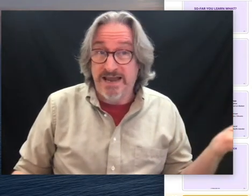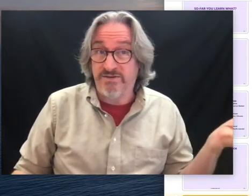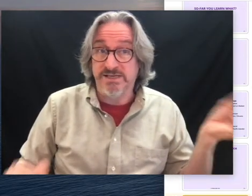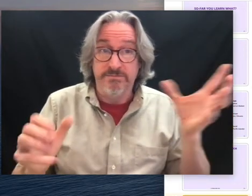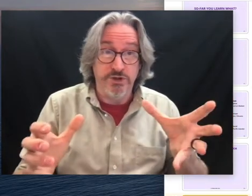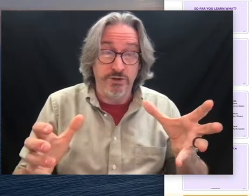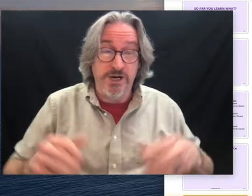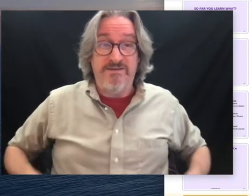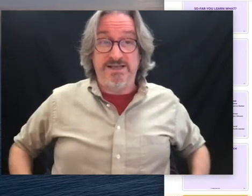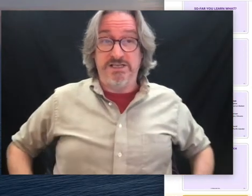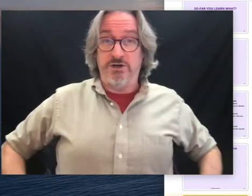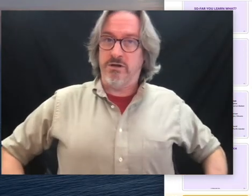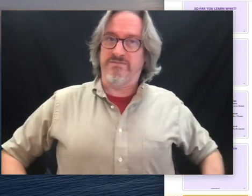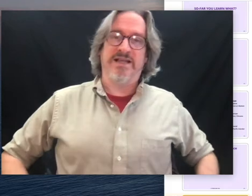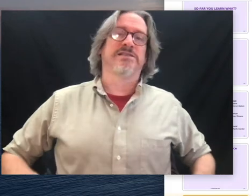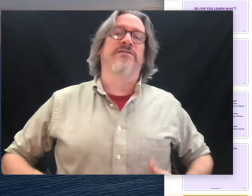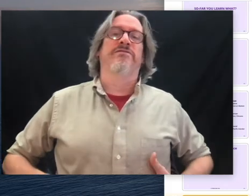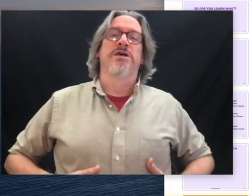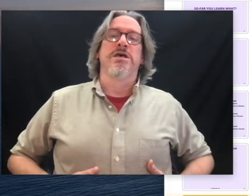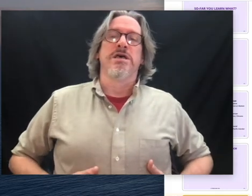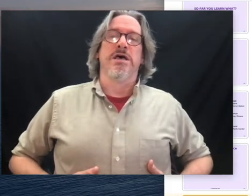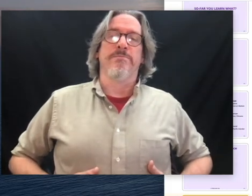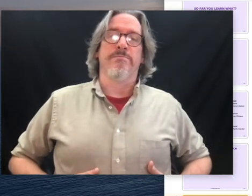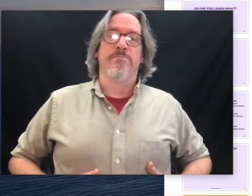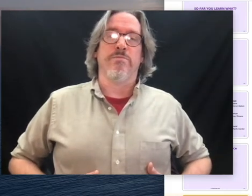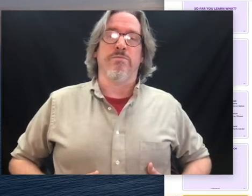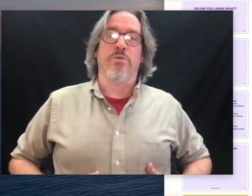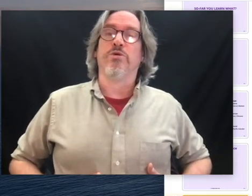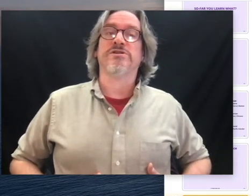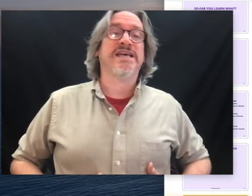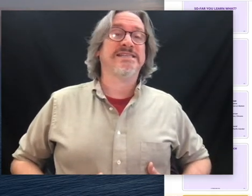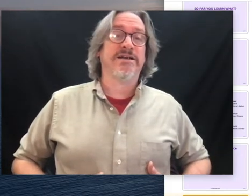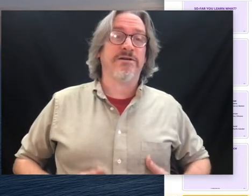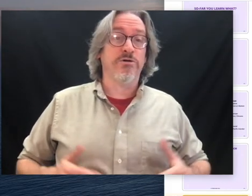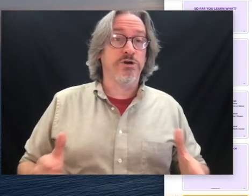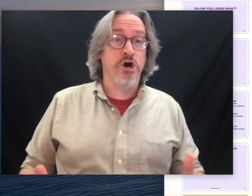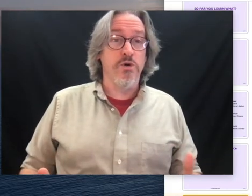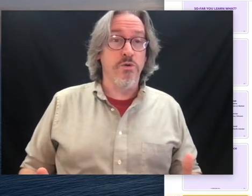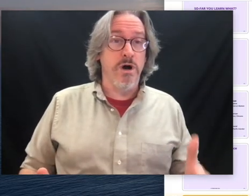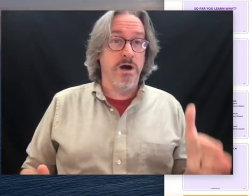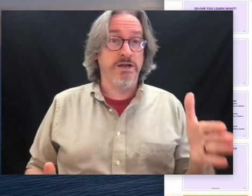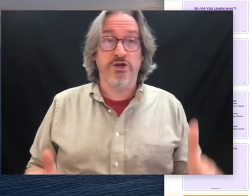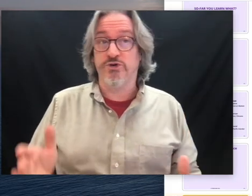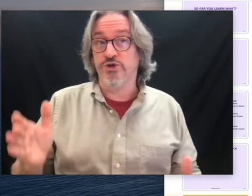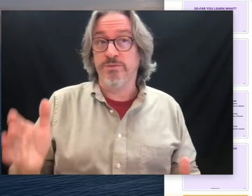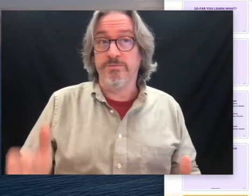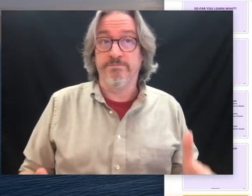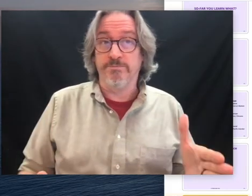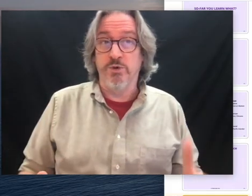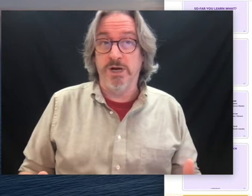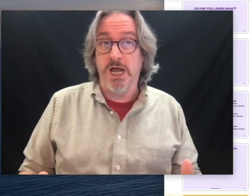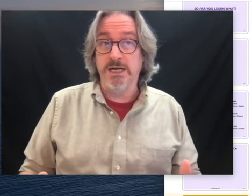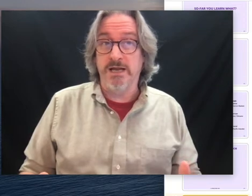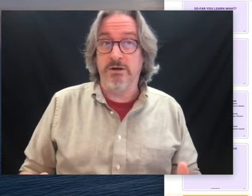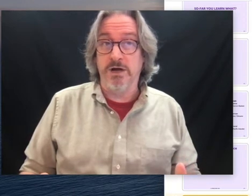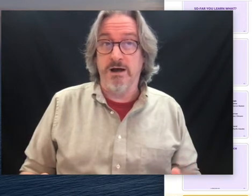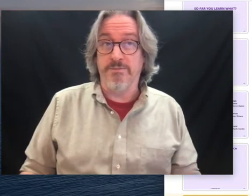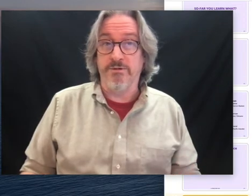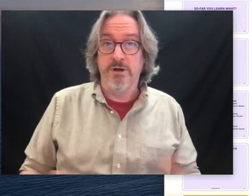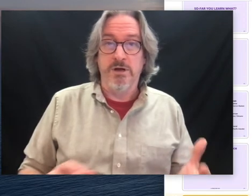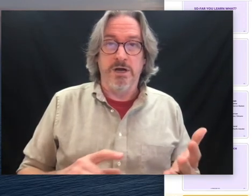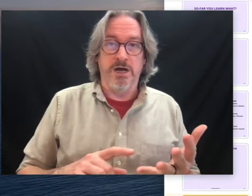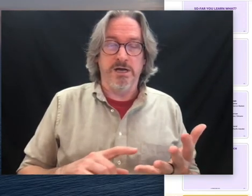on Canvas. So you should have access to all of that stuff. Worst case scenario, go on YouTube, go online and look